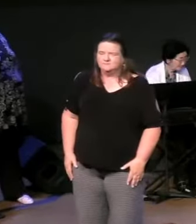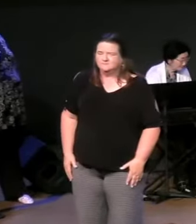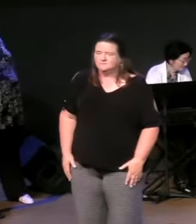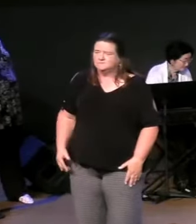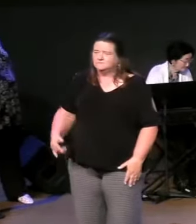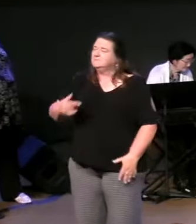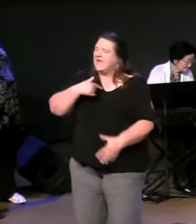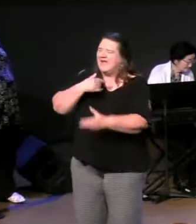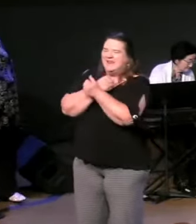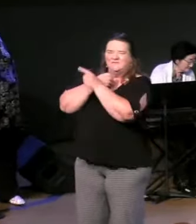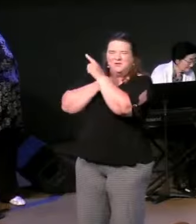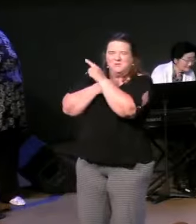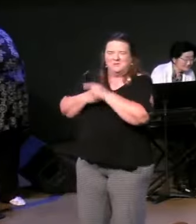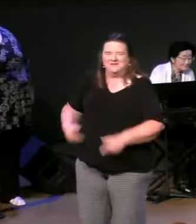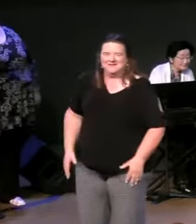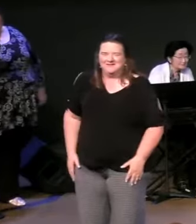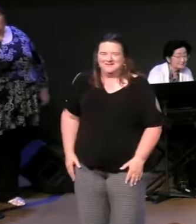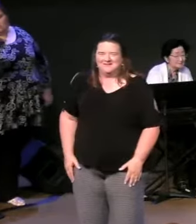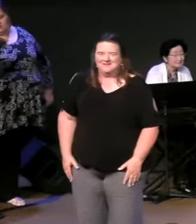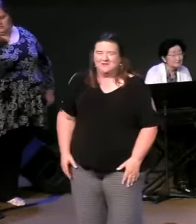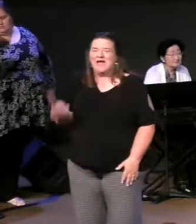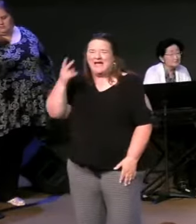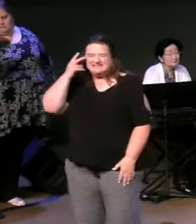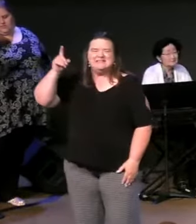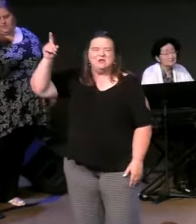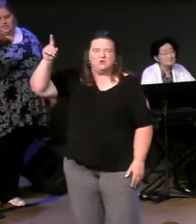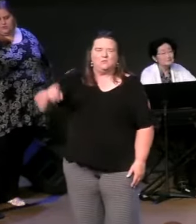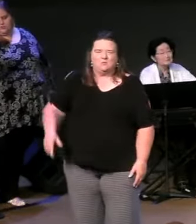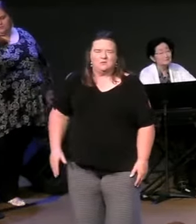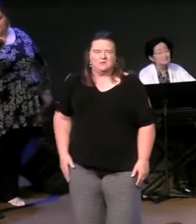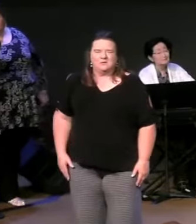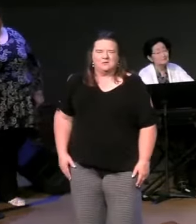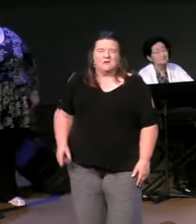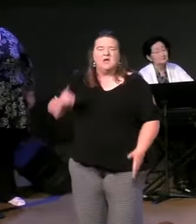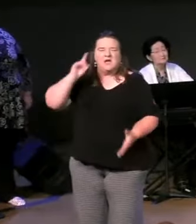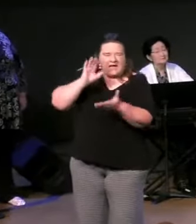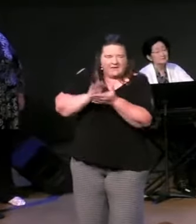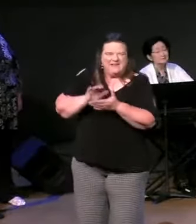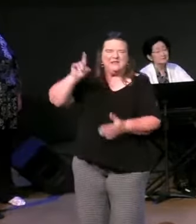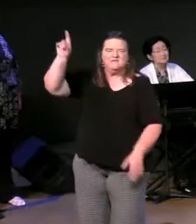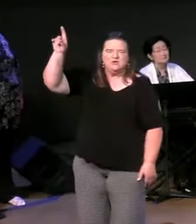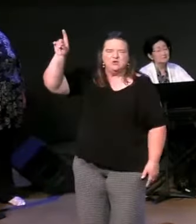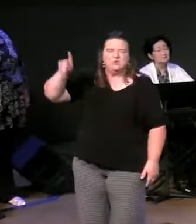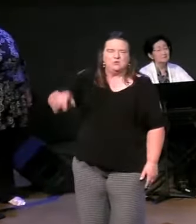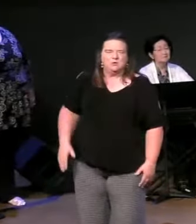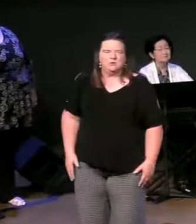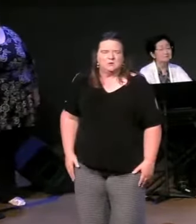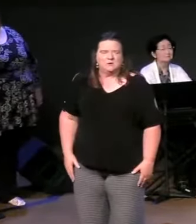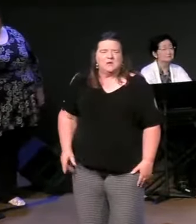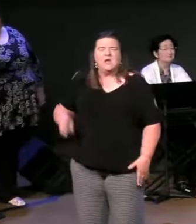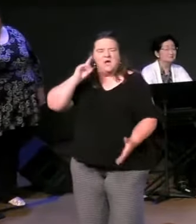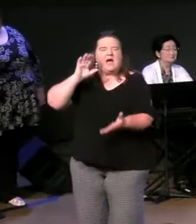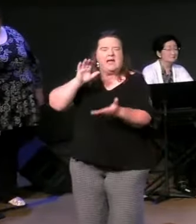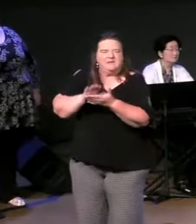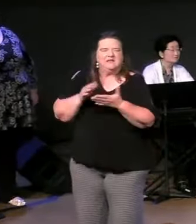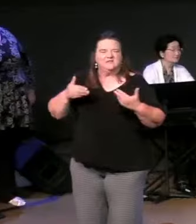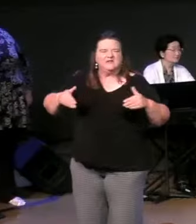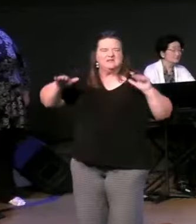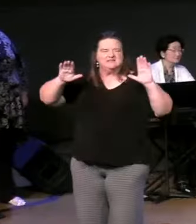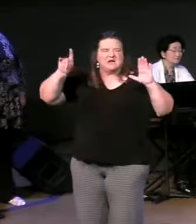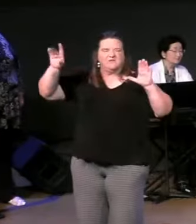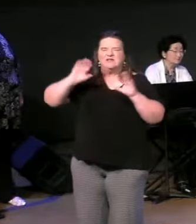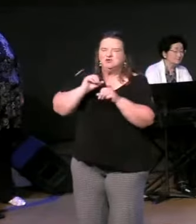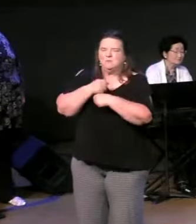I love you. I see you. I believe in you. I believe in the sacrifice that you've